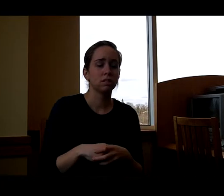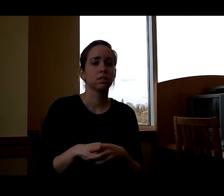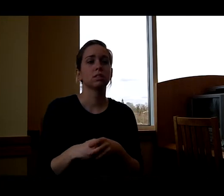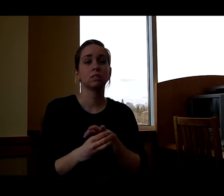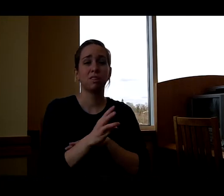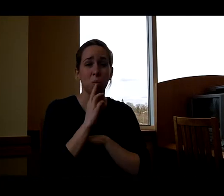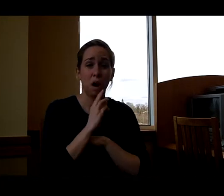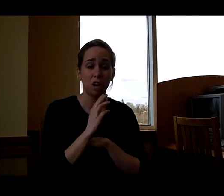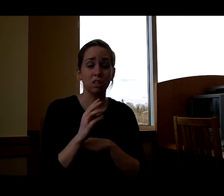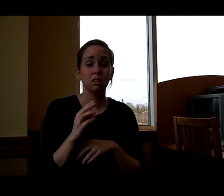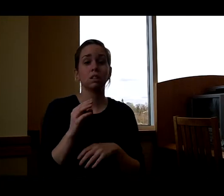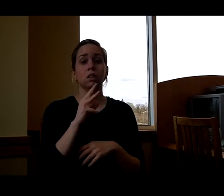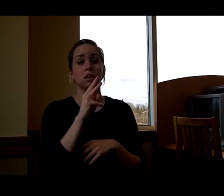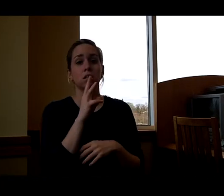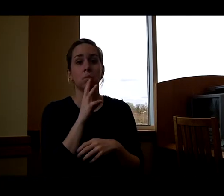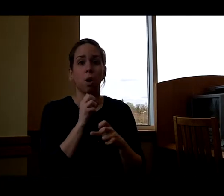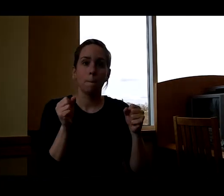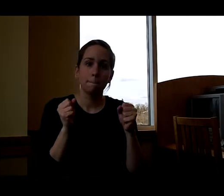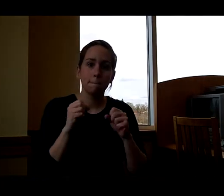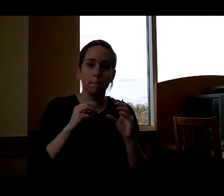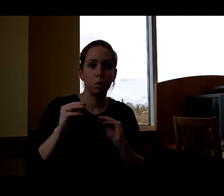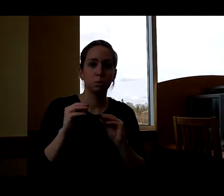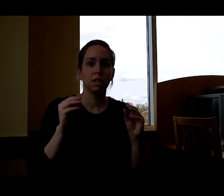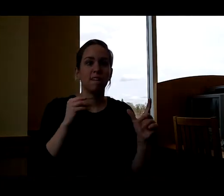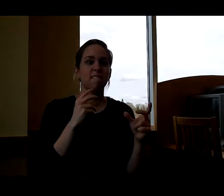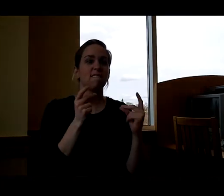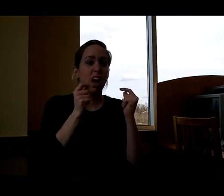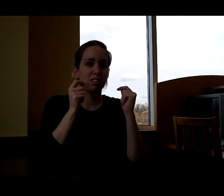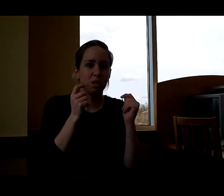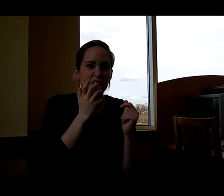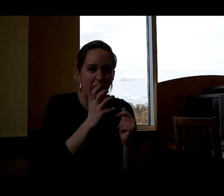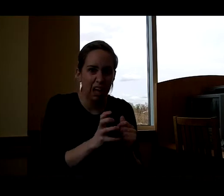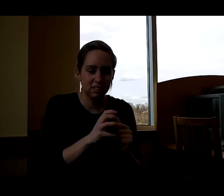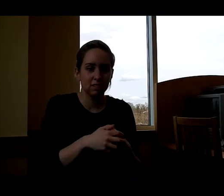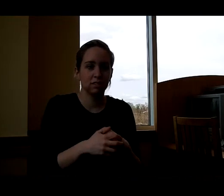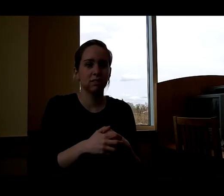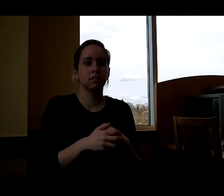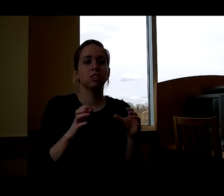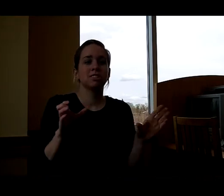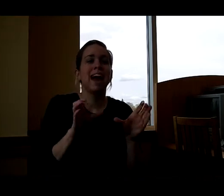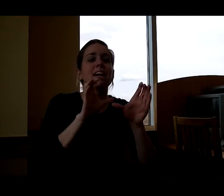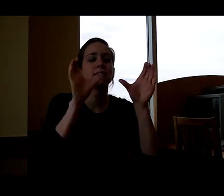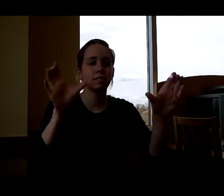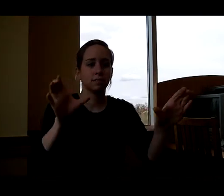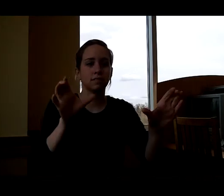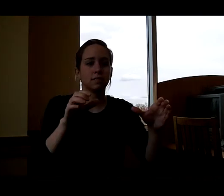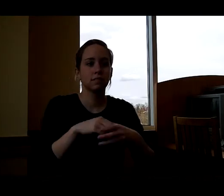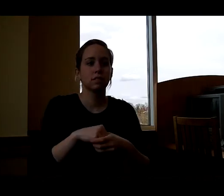faster. They're moving faster. So they're more active to get whatever you're trying to get off that